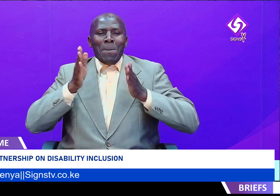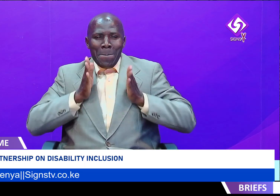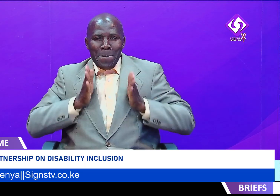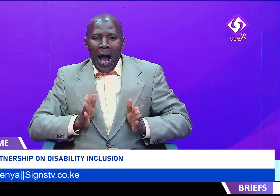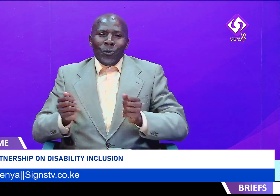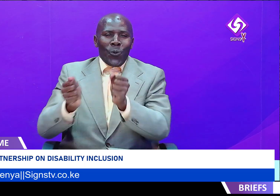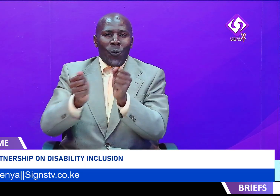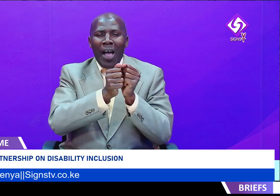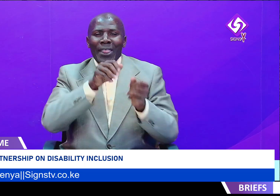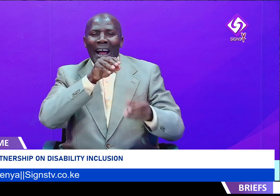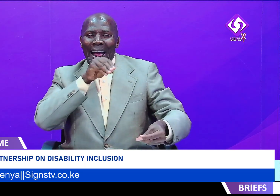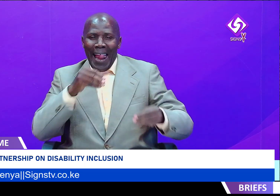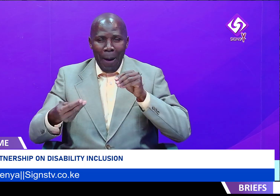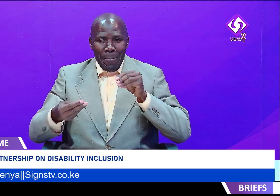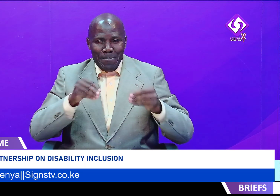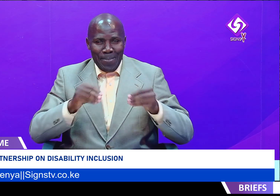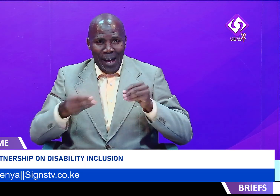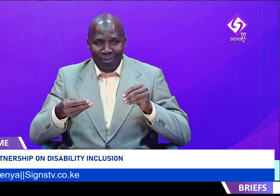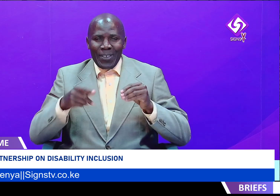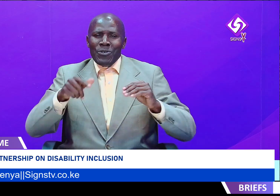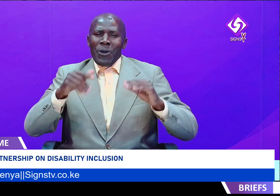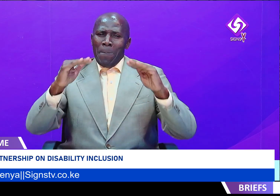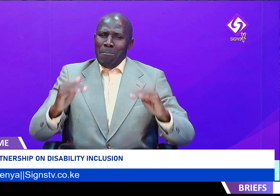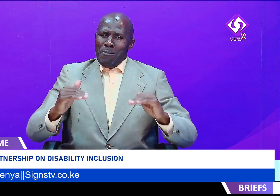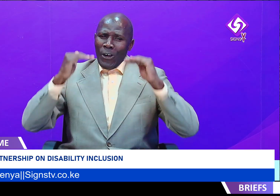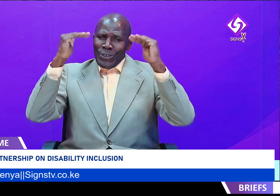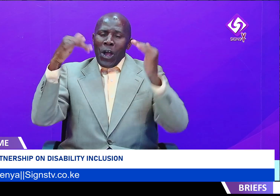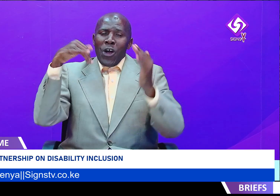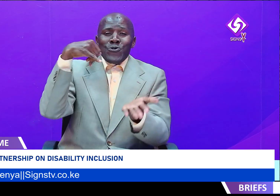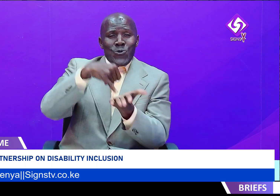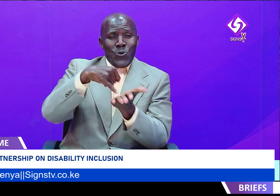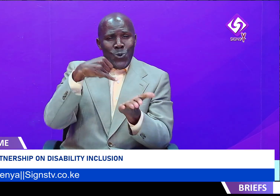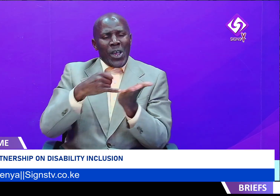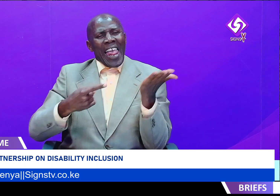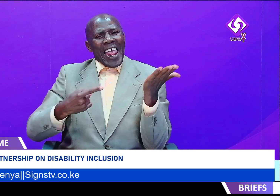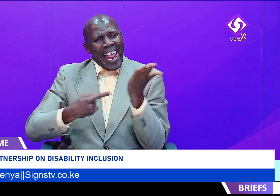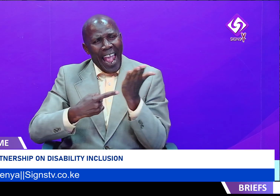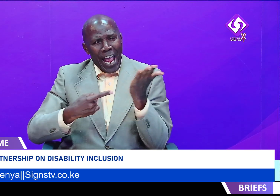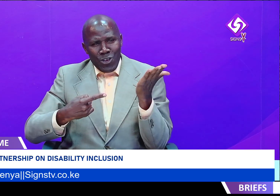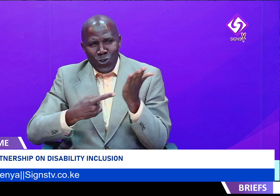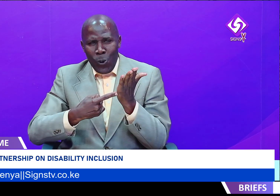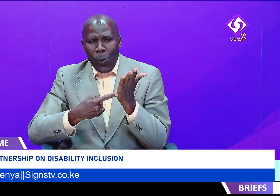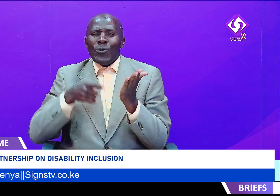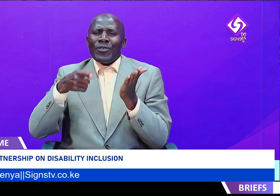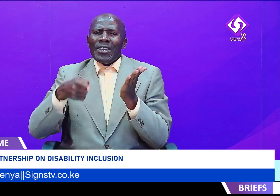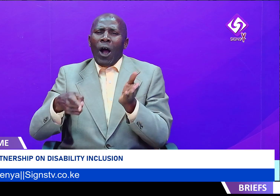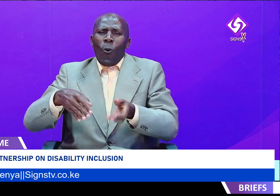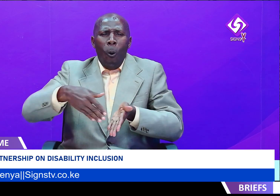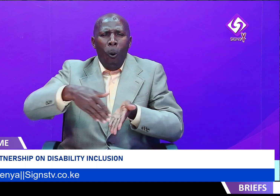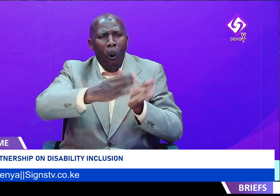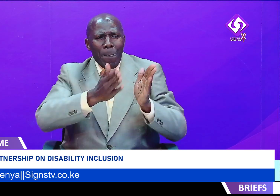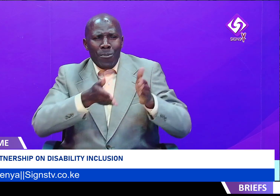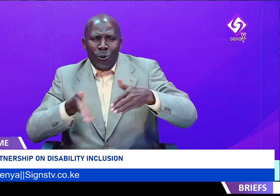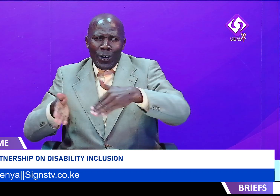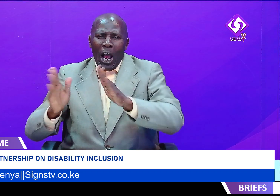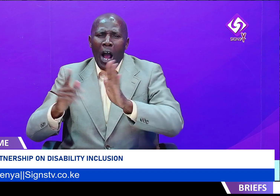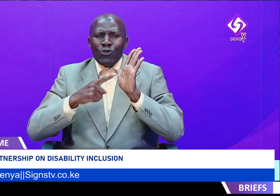the voices of persons with disabilities and promoting inclusion,